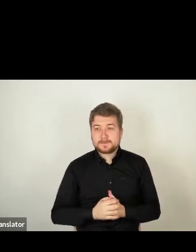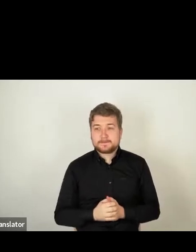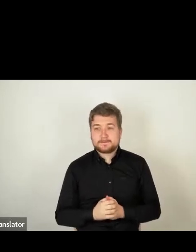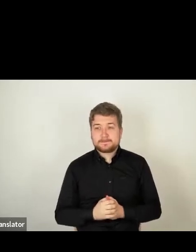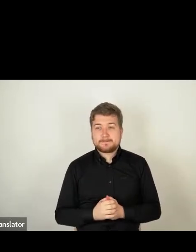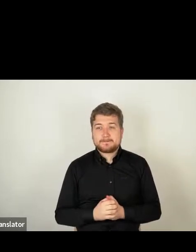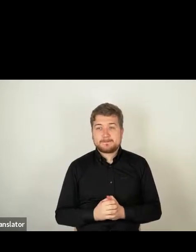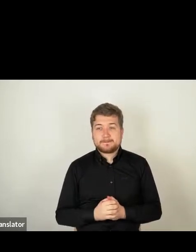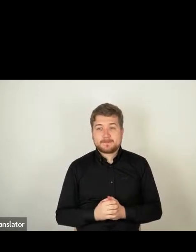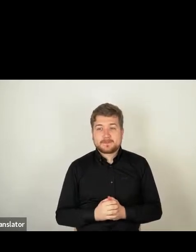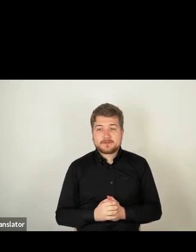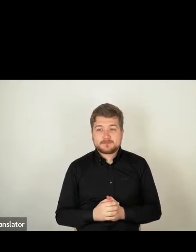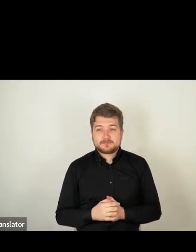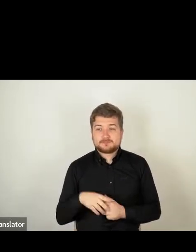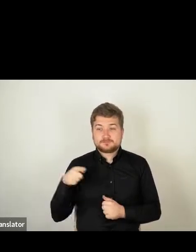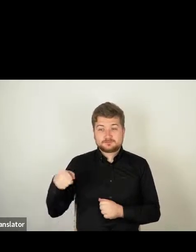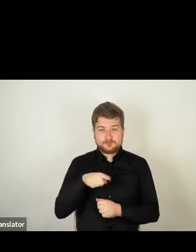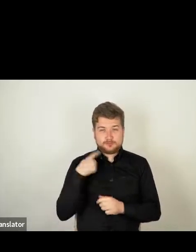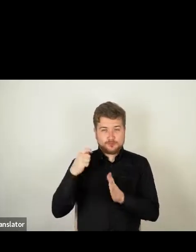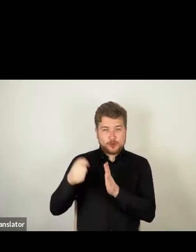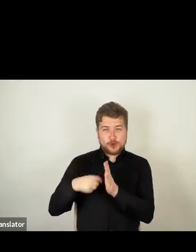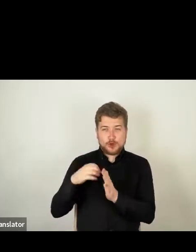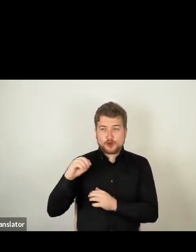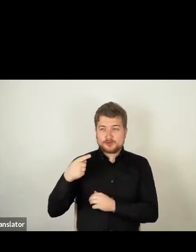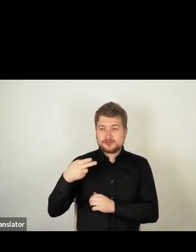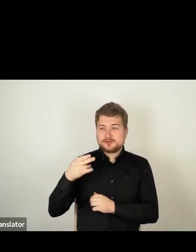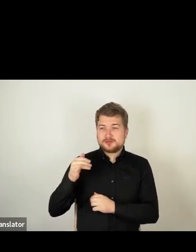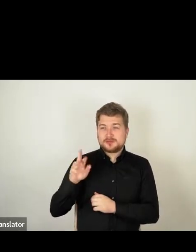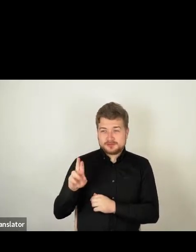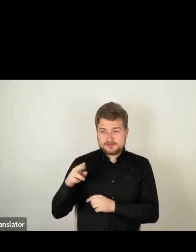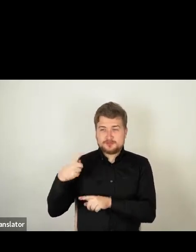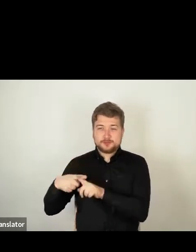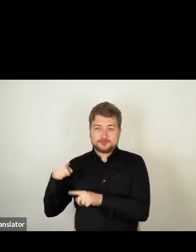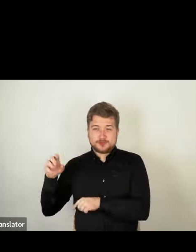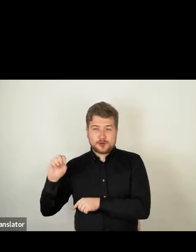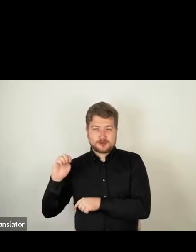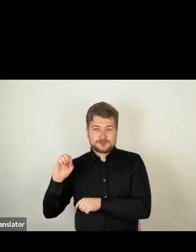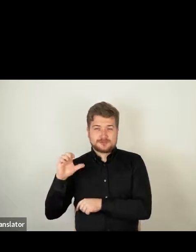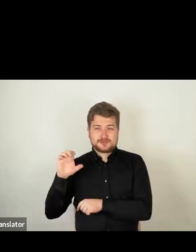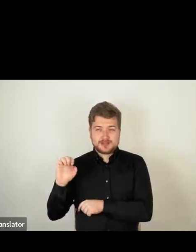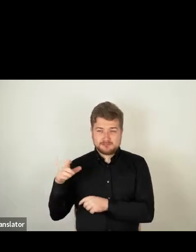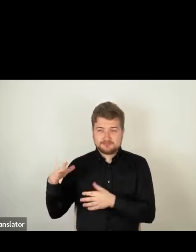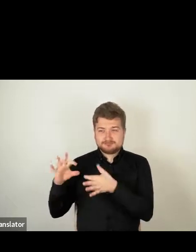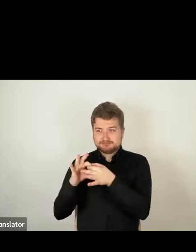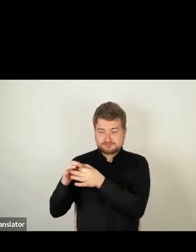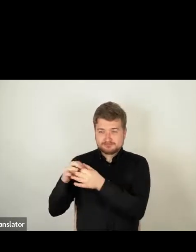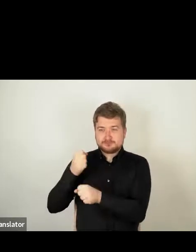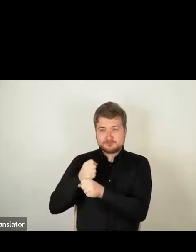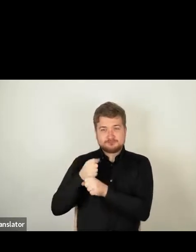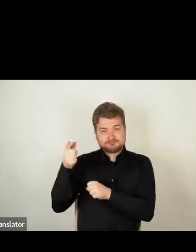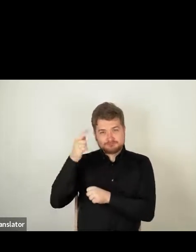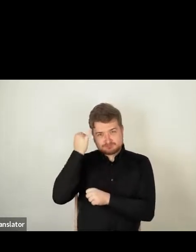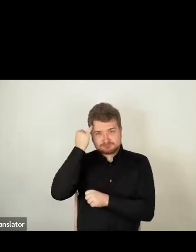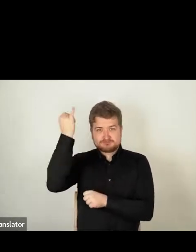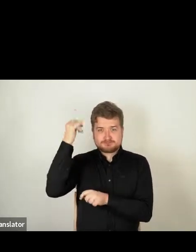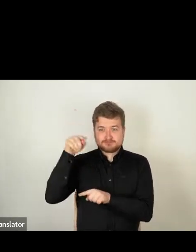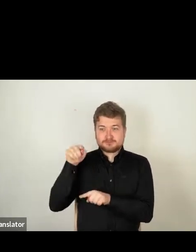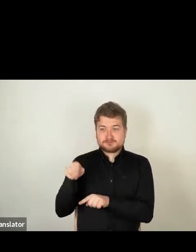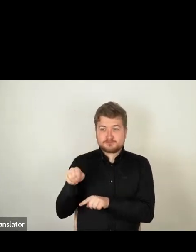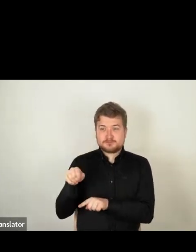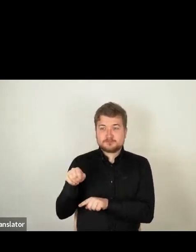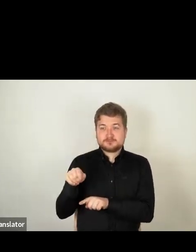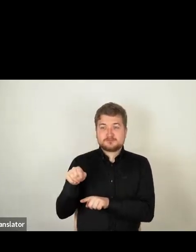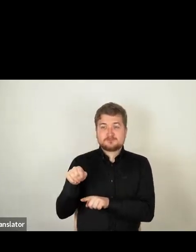and OSCE had a singular vision. They wanted to create a bespoke guide, a